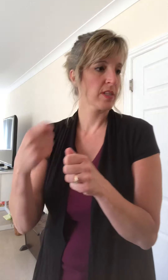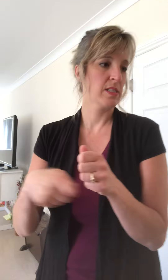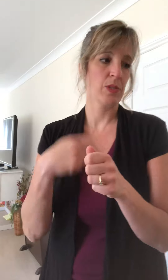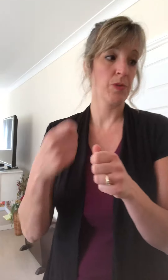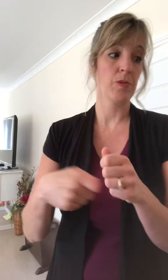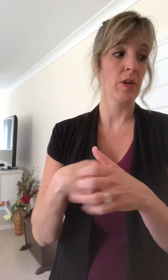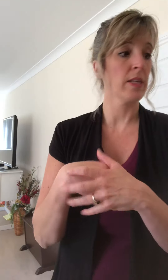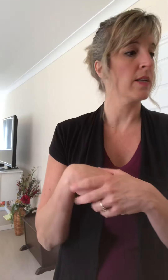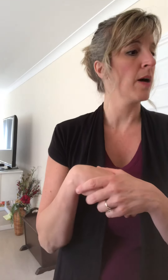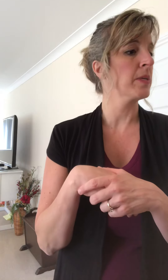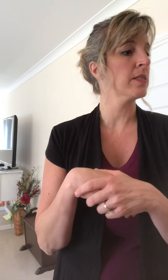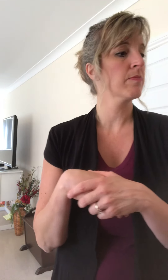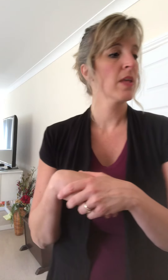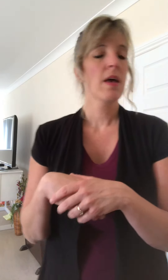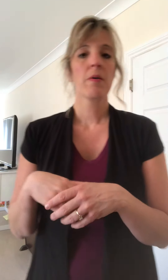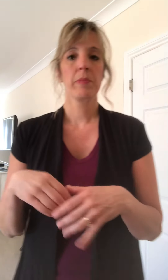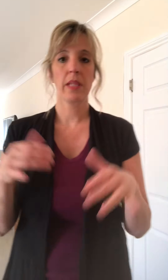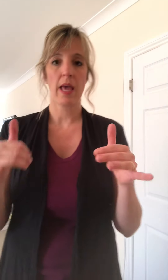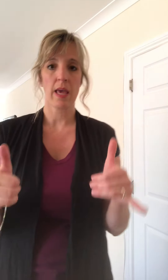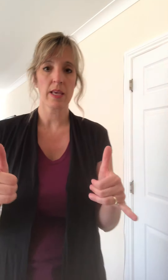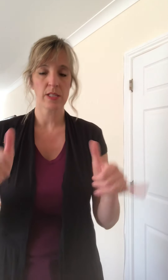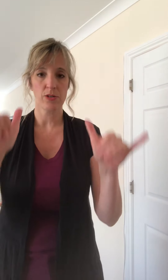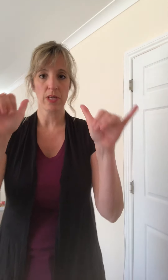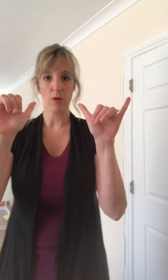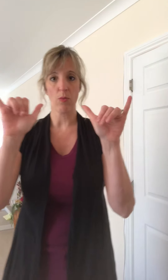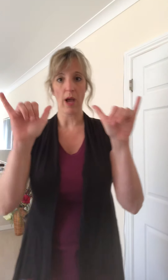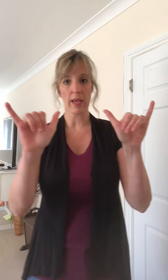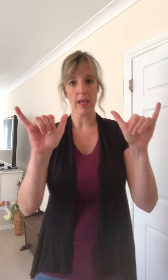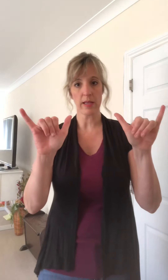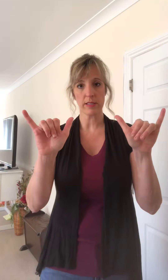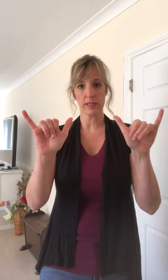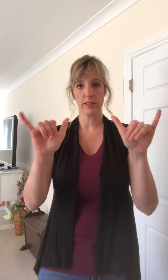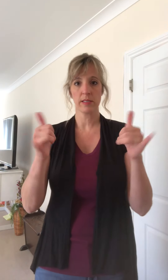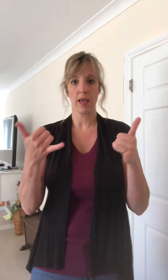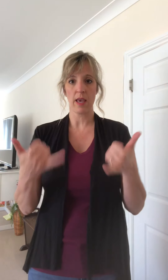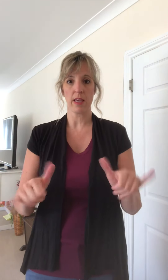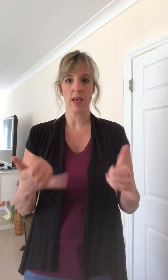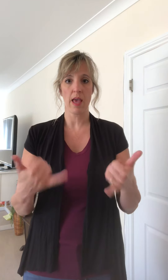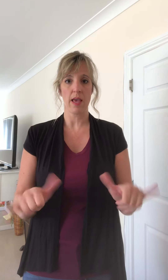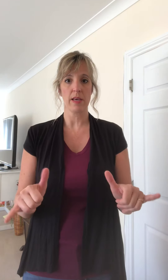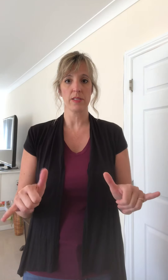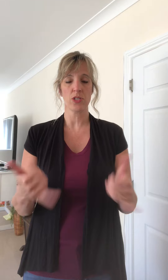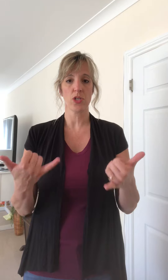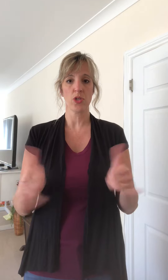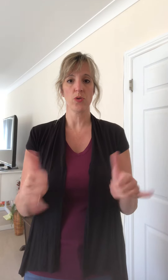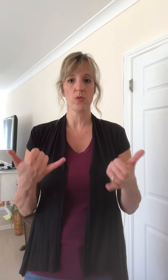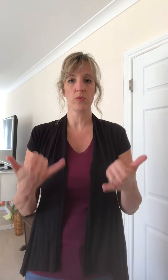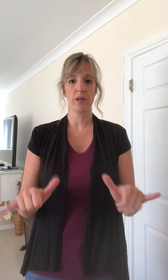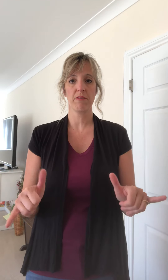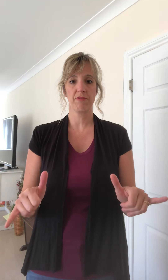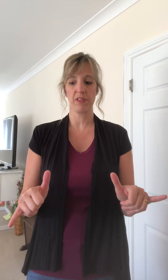since we're doing all kinds of hobbies. Play is you take Y hands, okay, and you flip